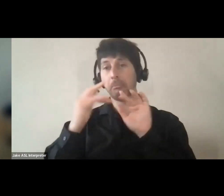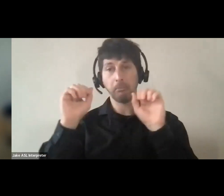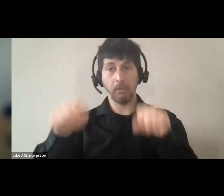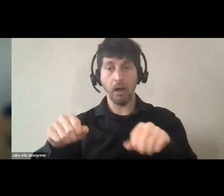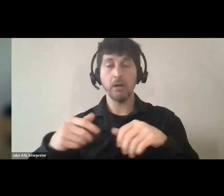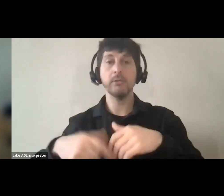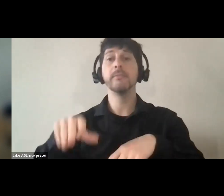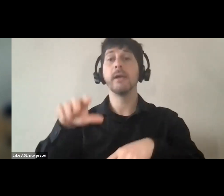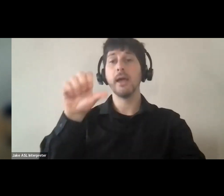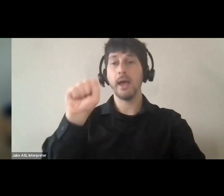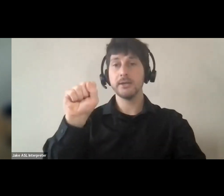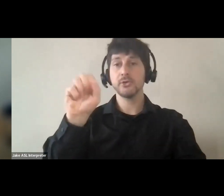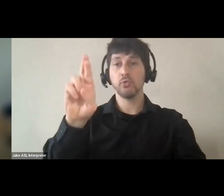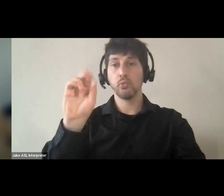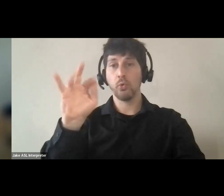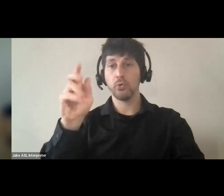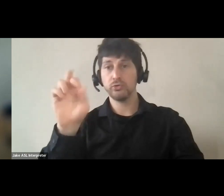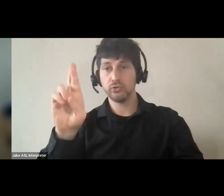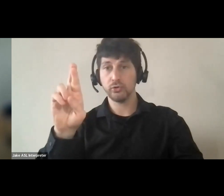is sroyster,